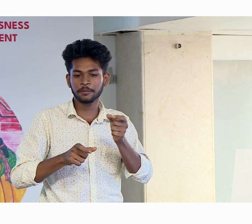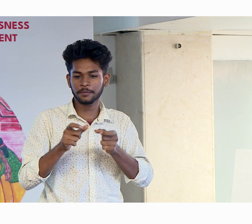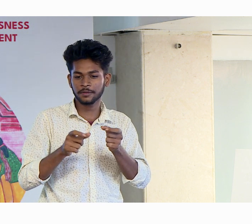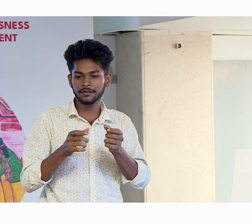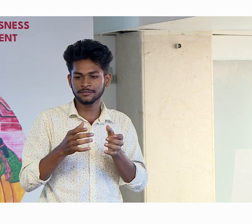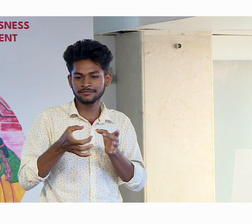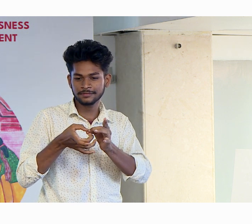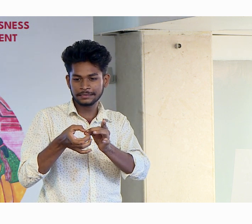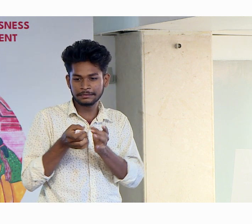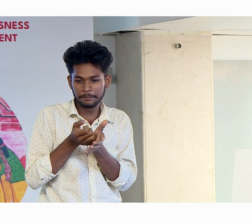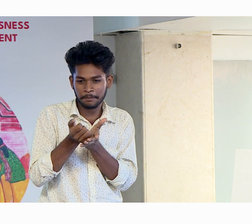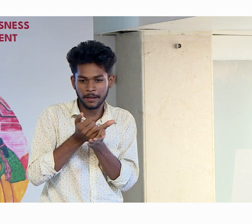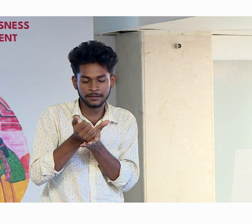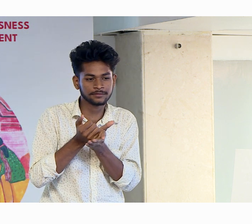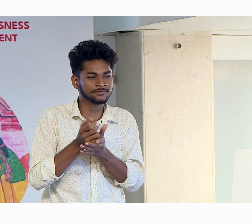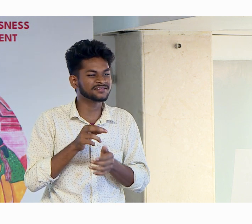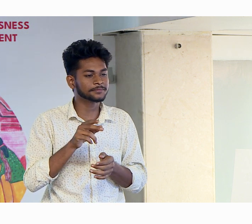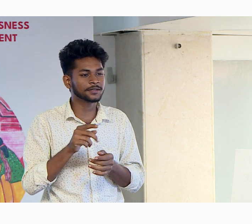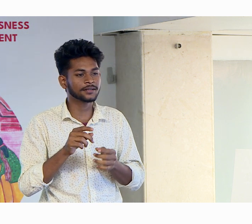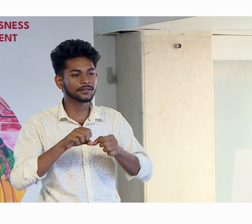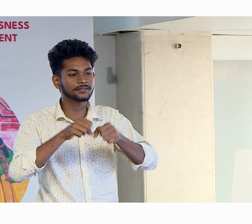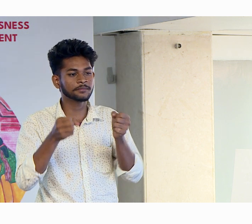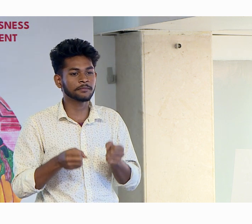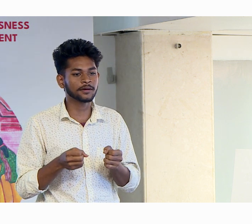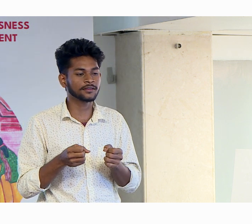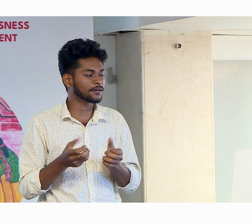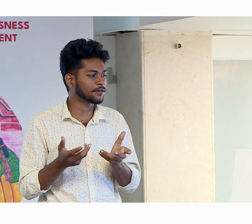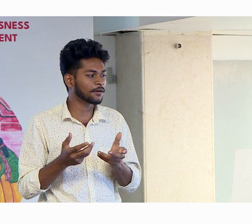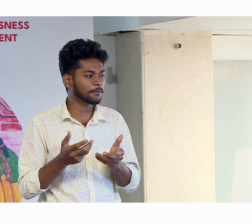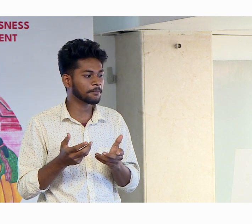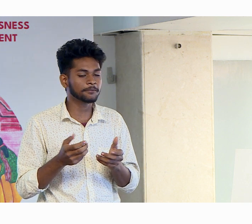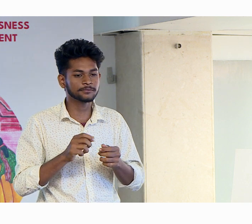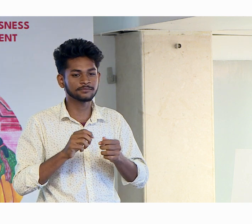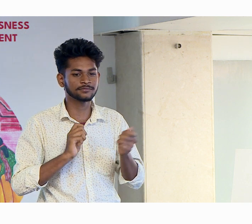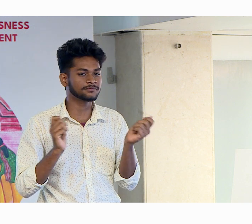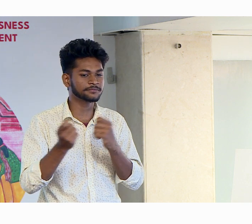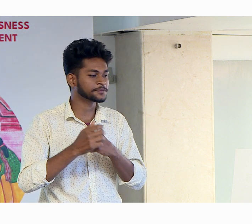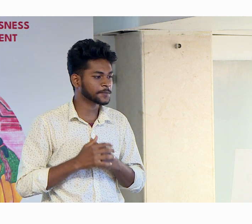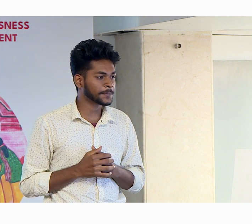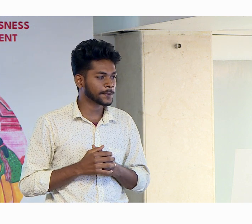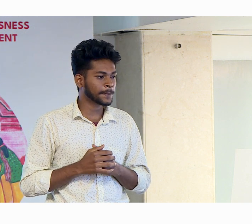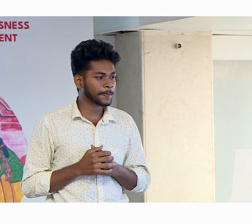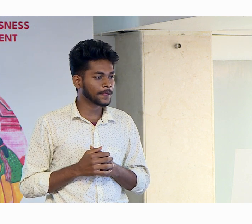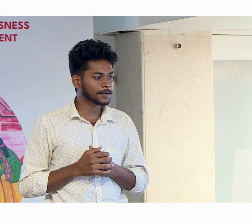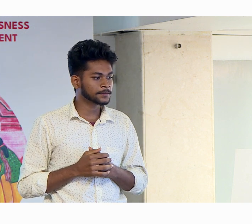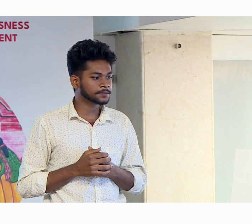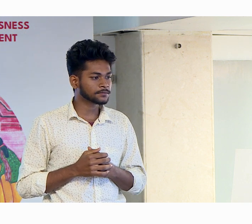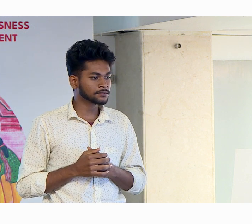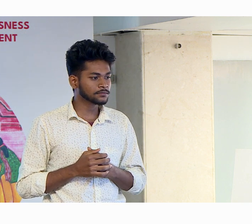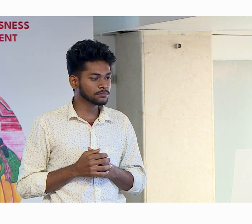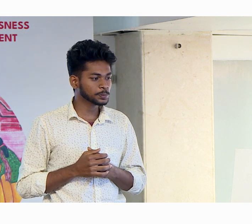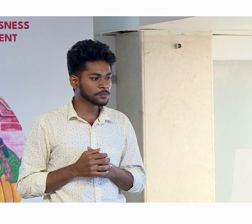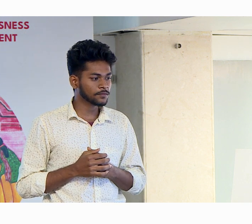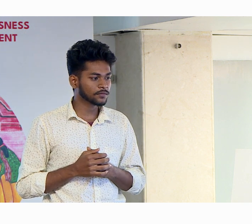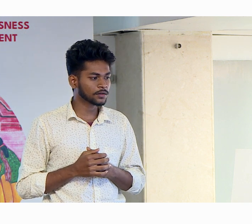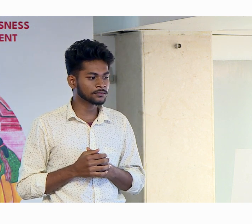practice in most of our work. But we've also identified in that work, and this is pretty obvious, that you need to have really